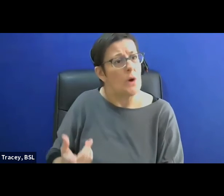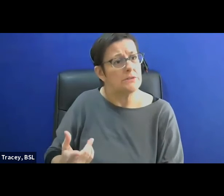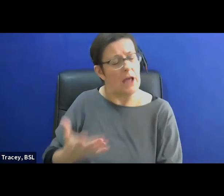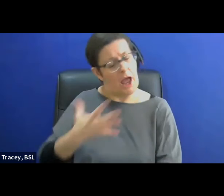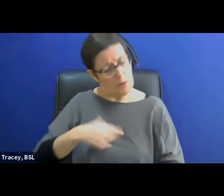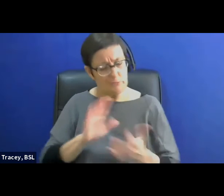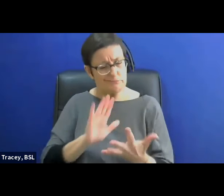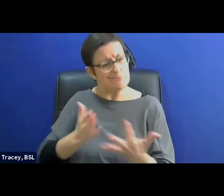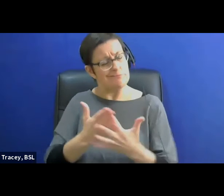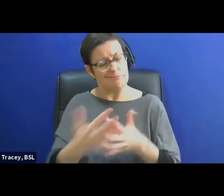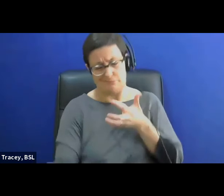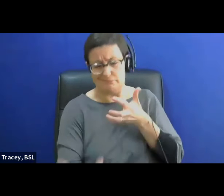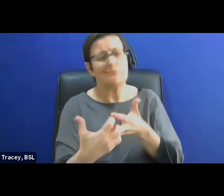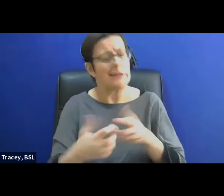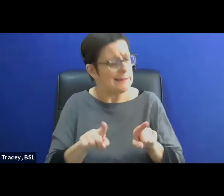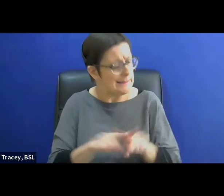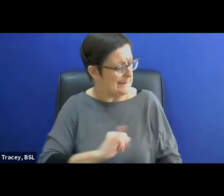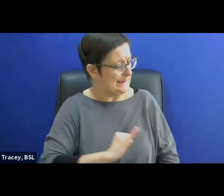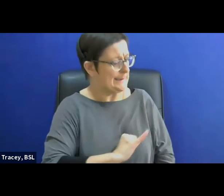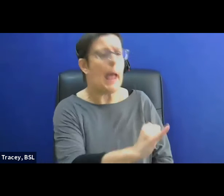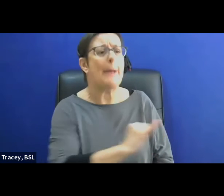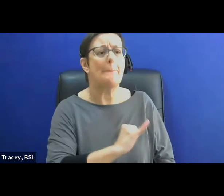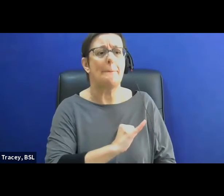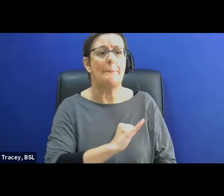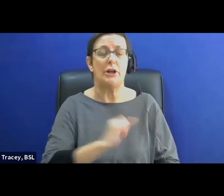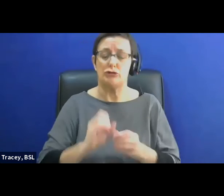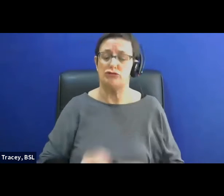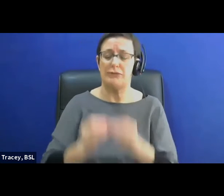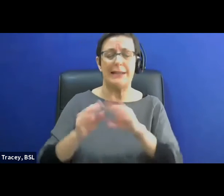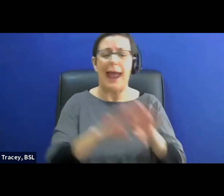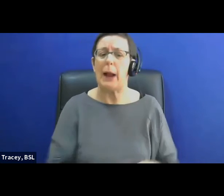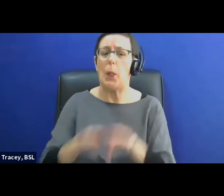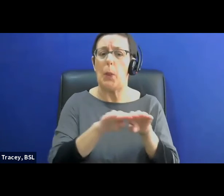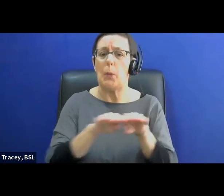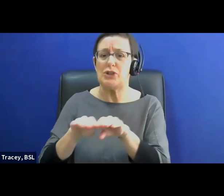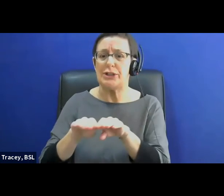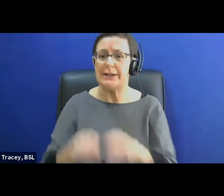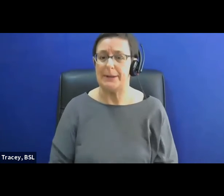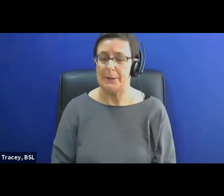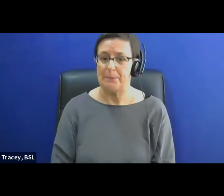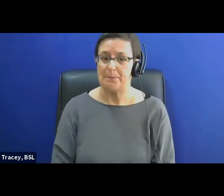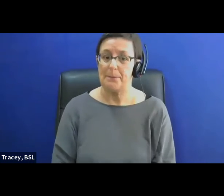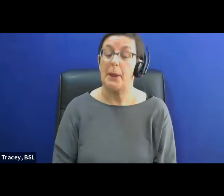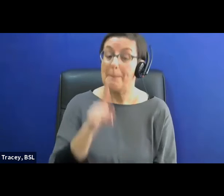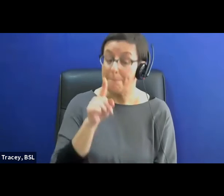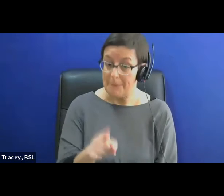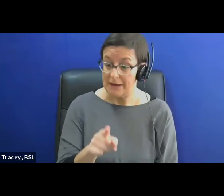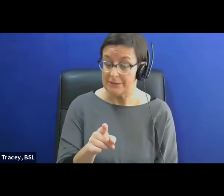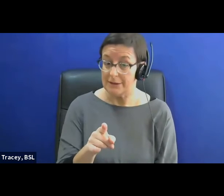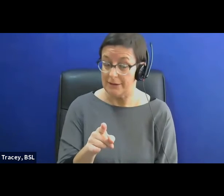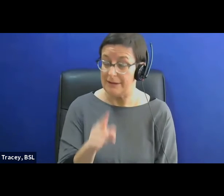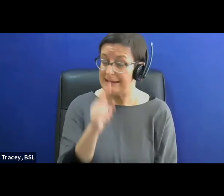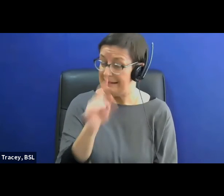It's trying to make it, as the word says, inclusive. But the harder part, I think, is including it into the